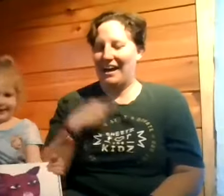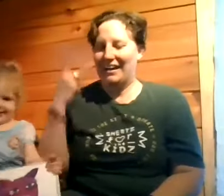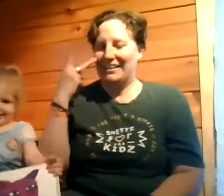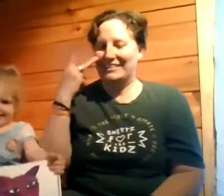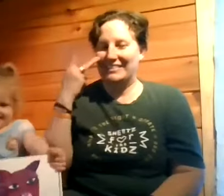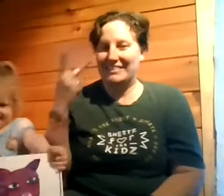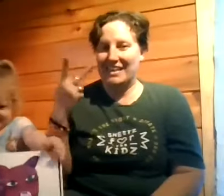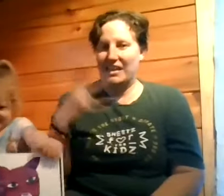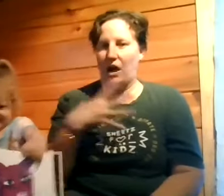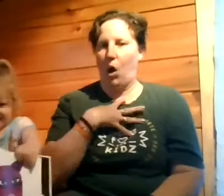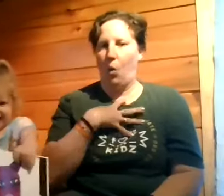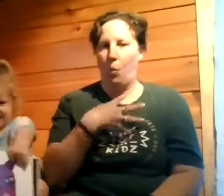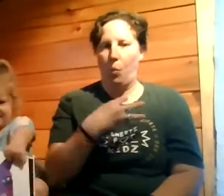I see a